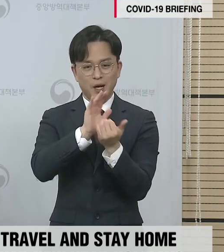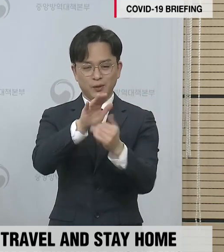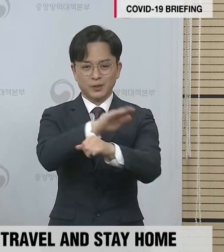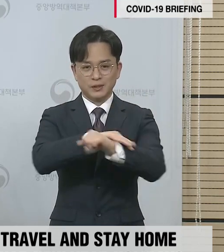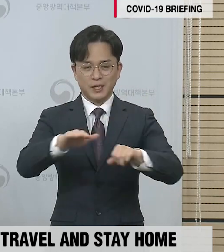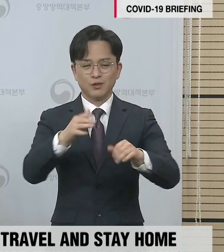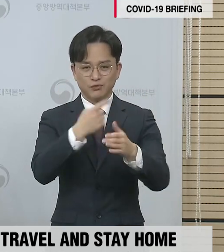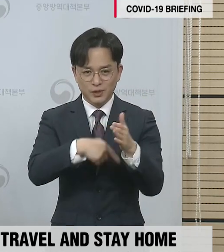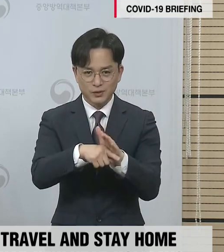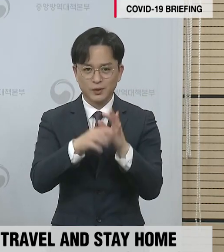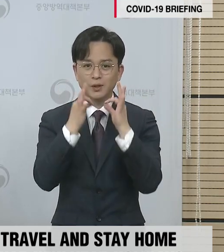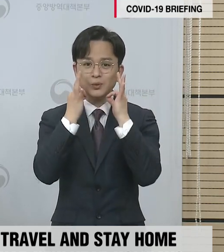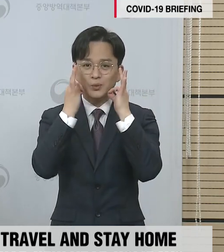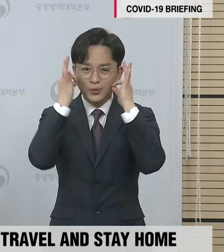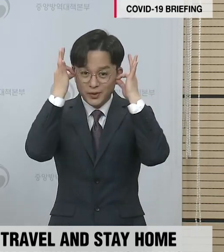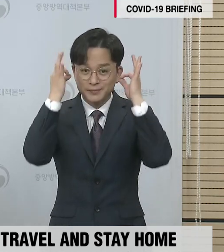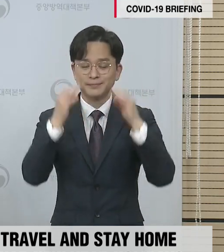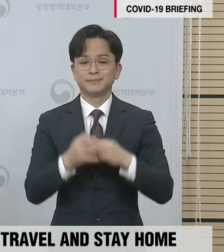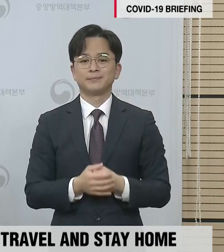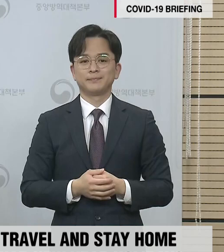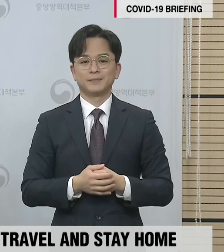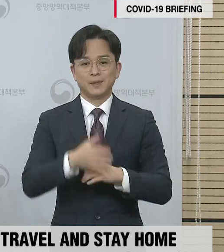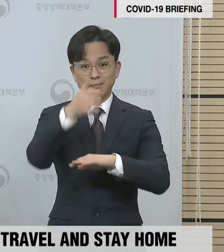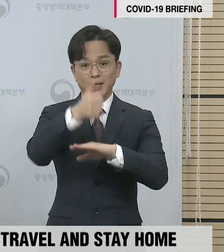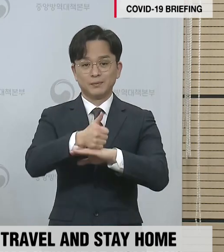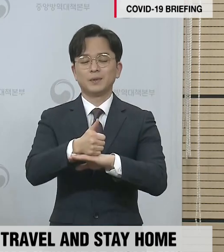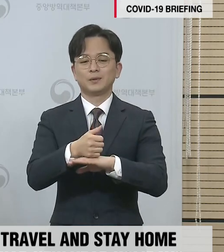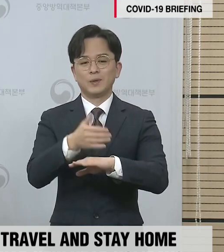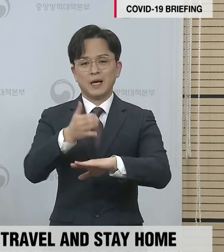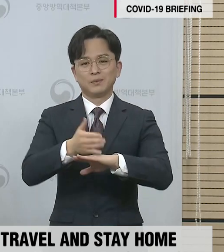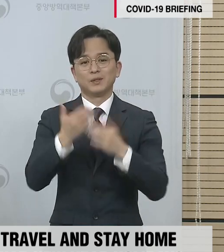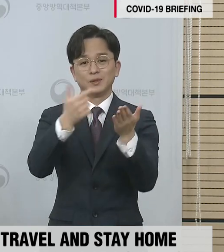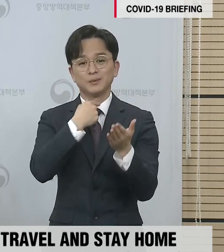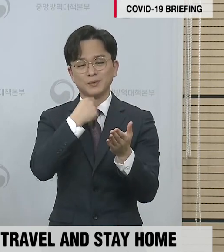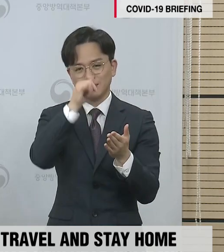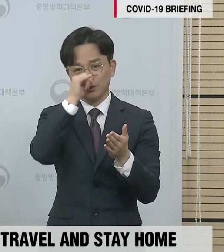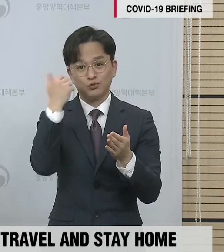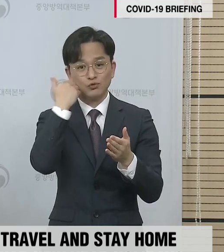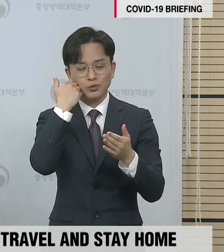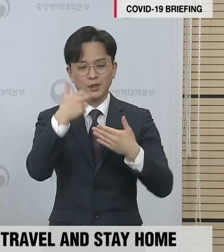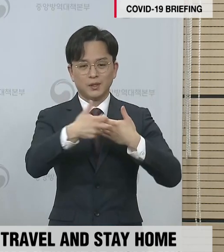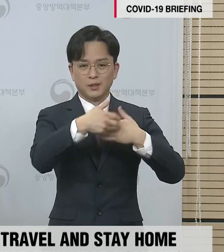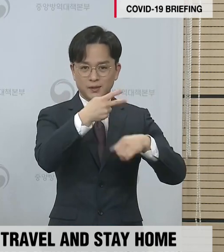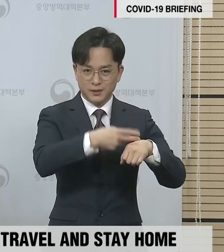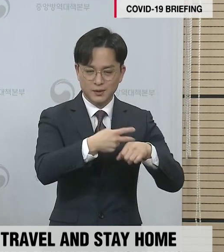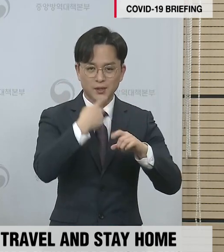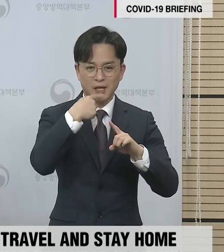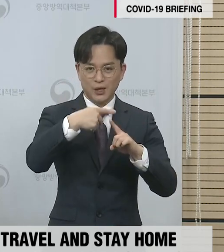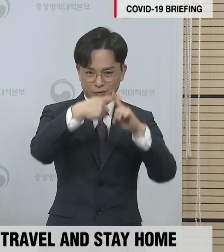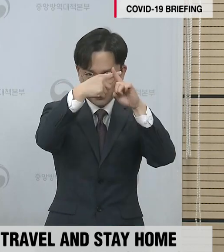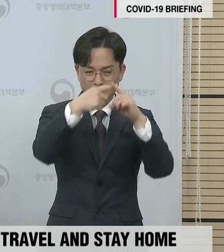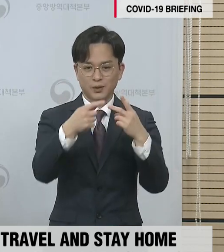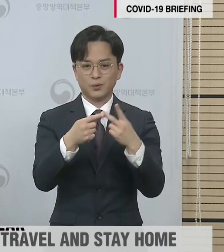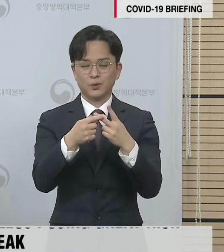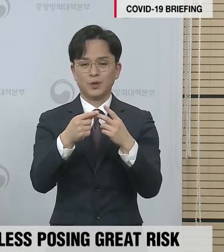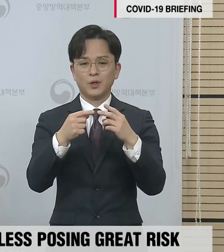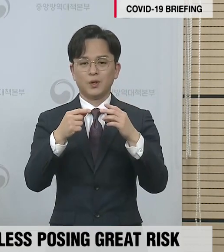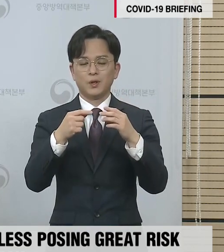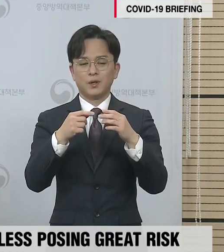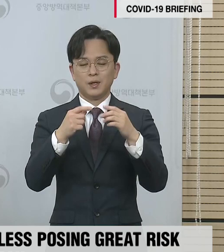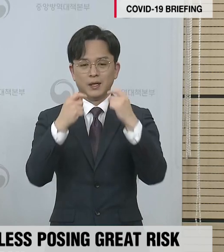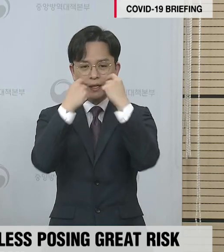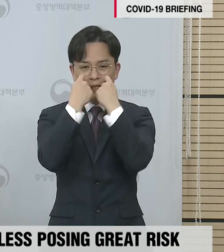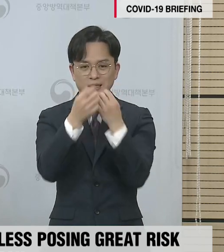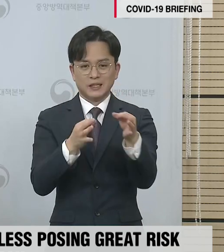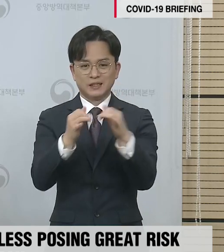to carry out our epidemiological control measures. Last but not least, we have many medical professionals who are fighting at the forefront,